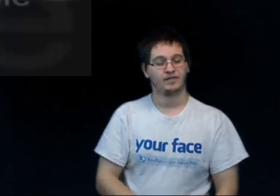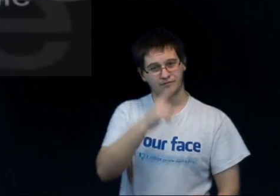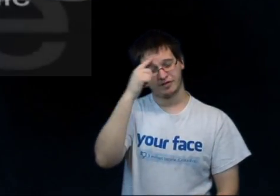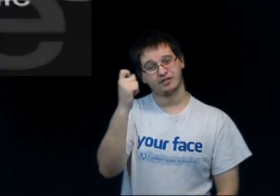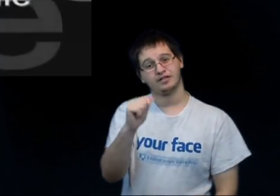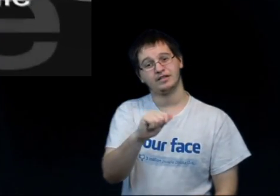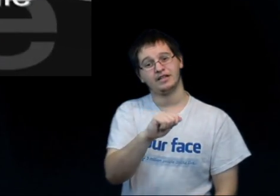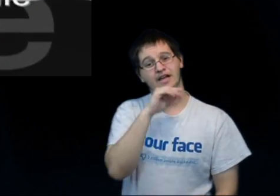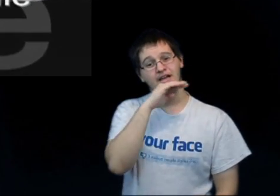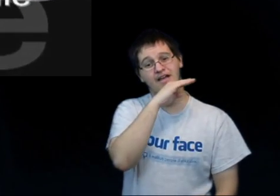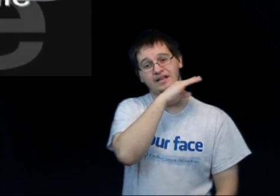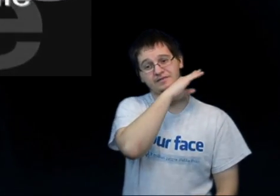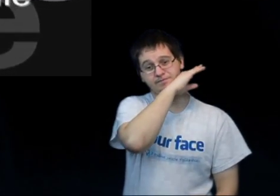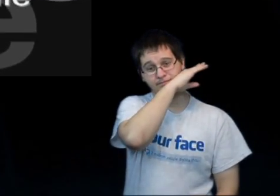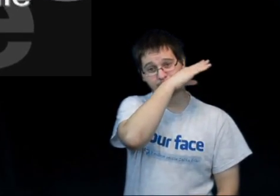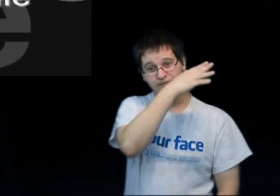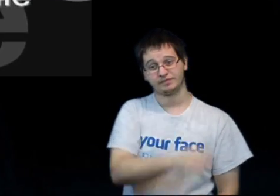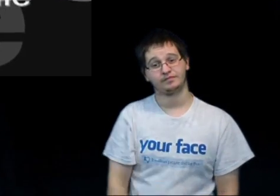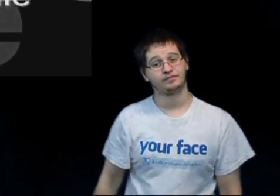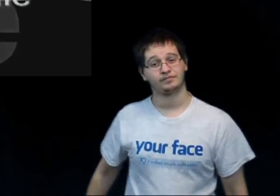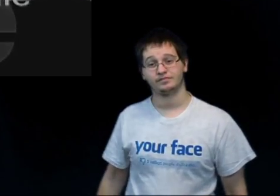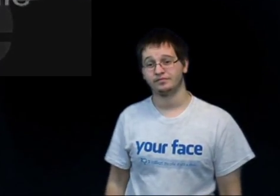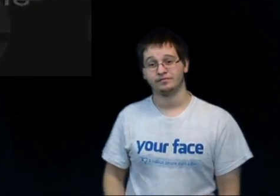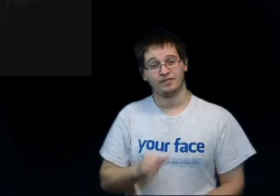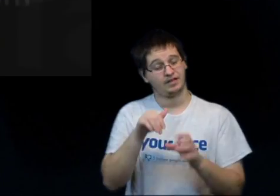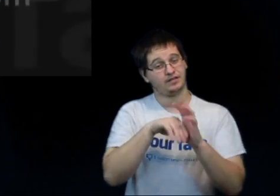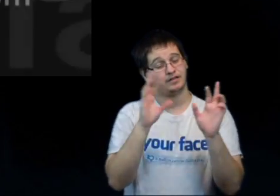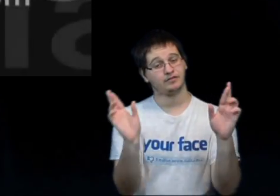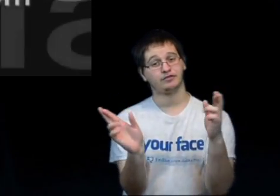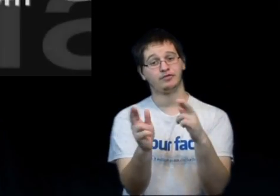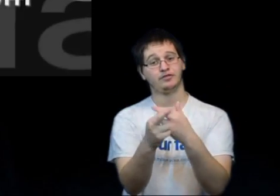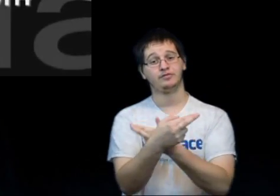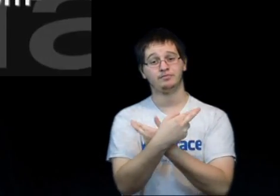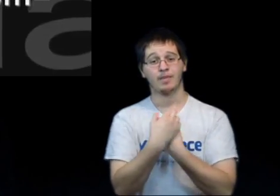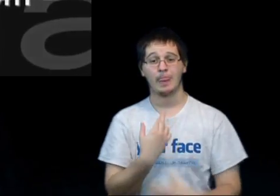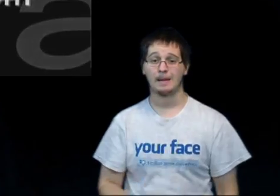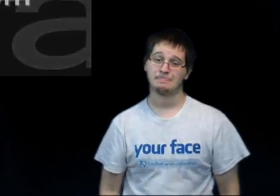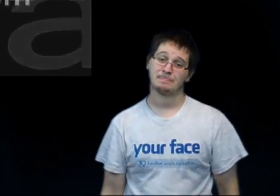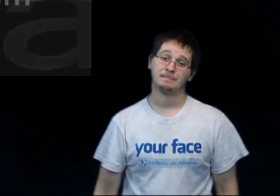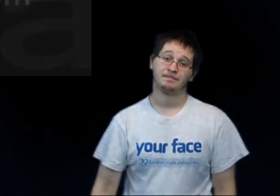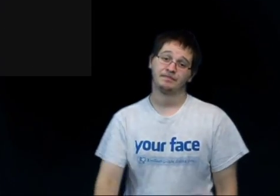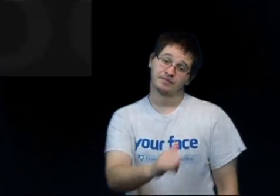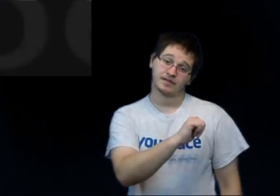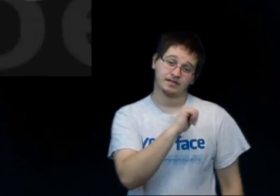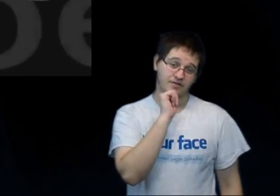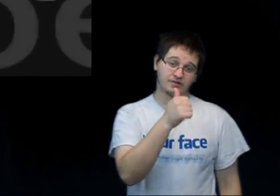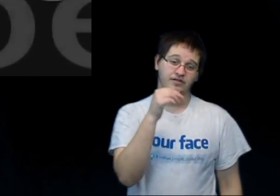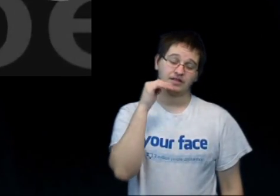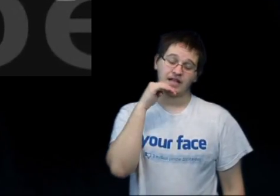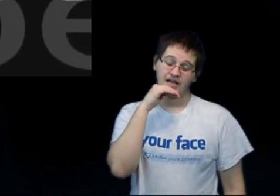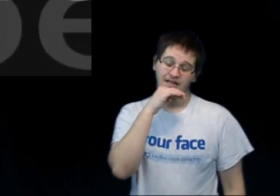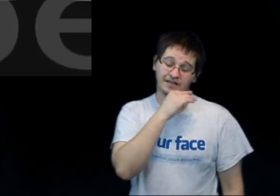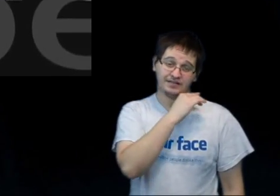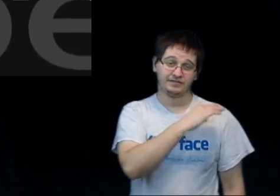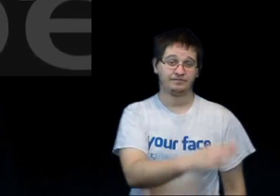Cause she doesn't lie In the classroom She